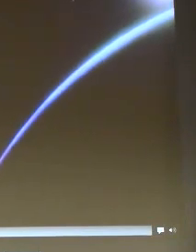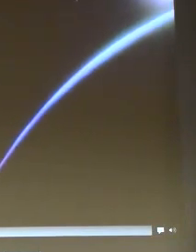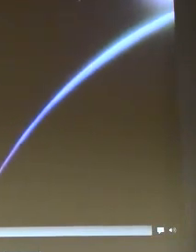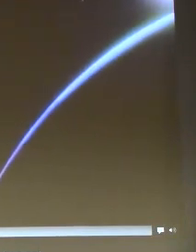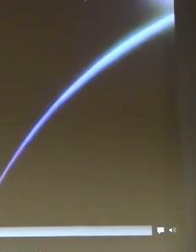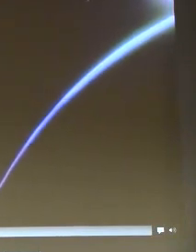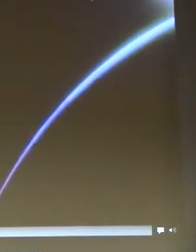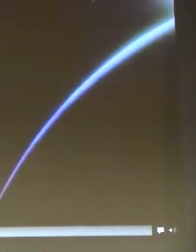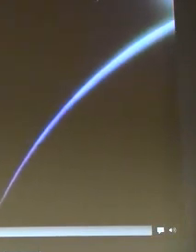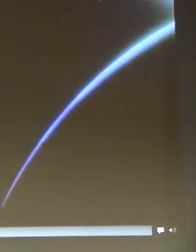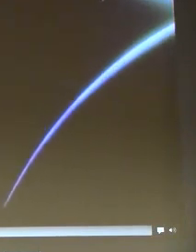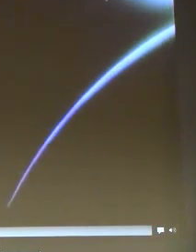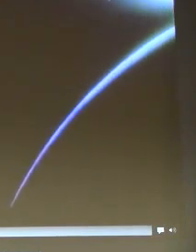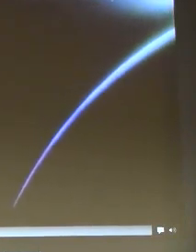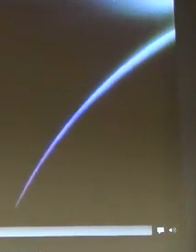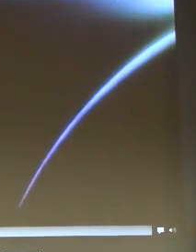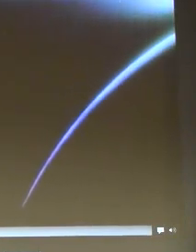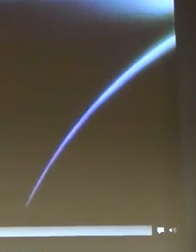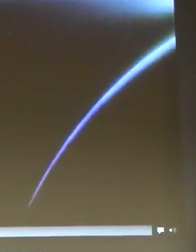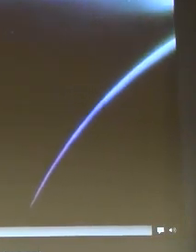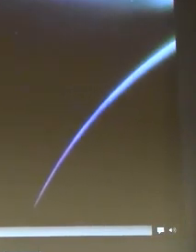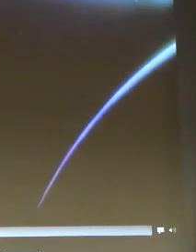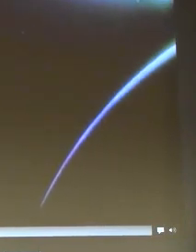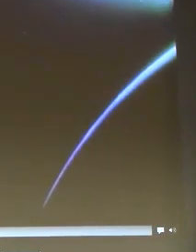And David Bowman discovers that